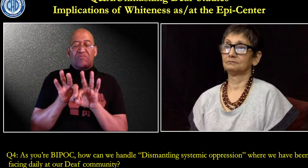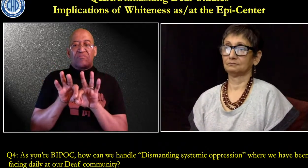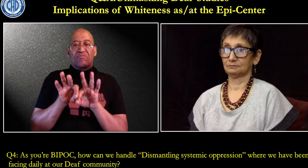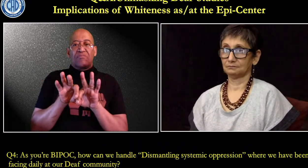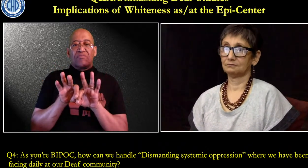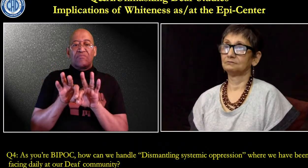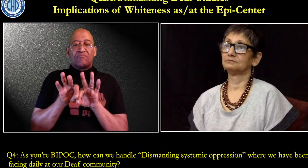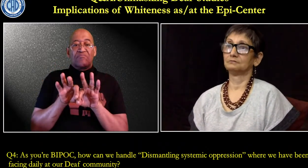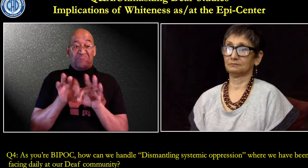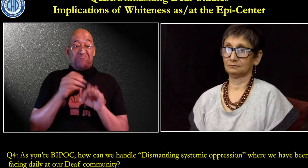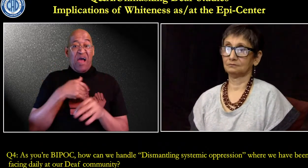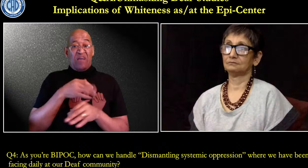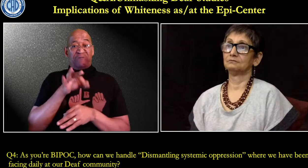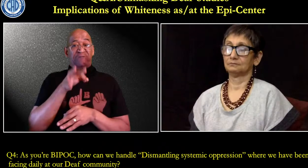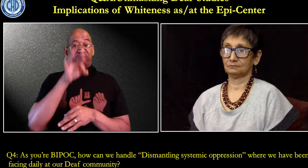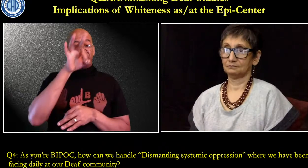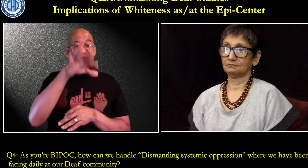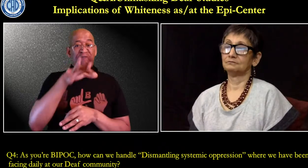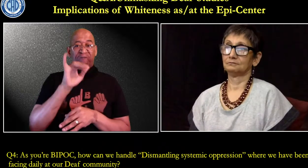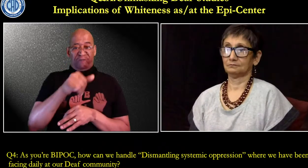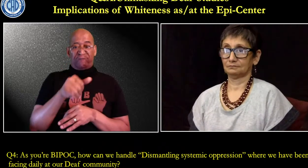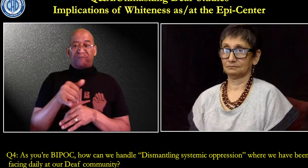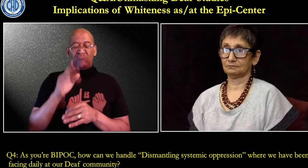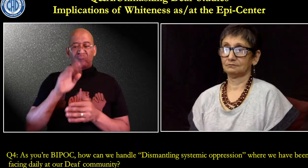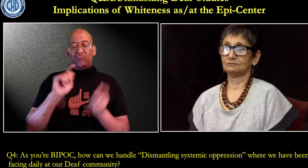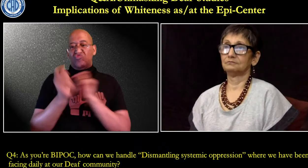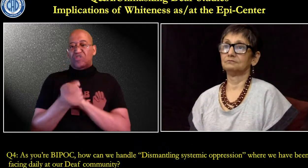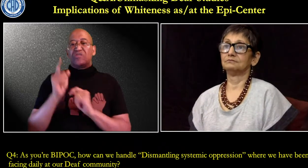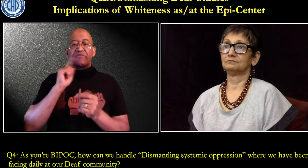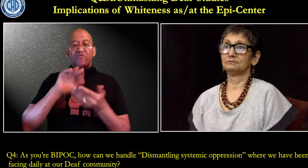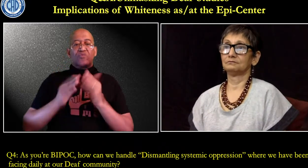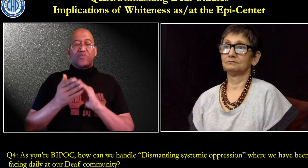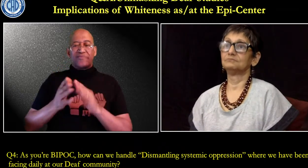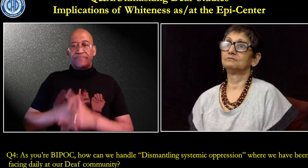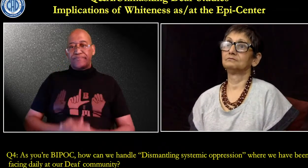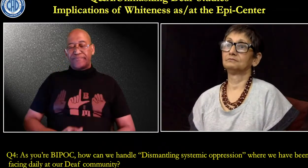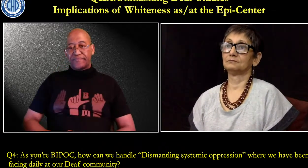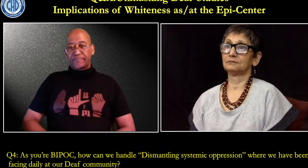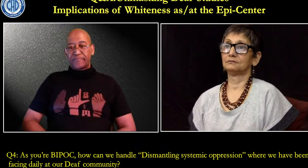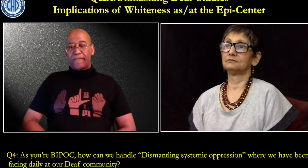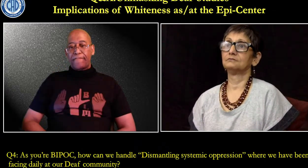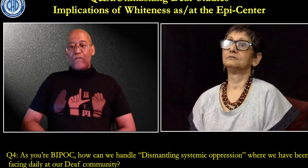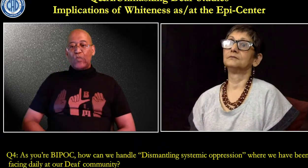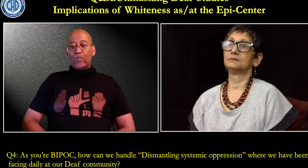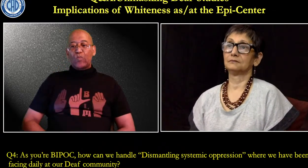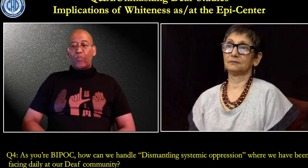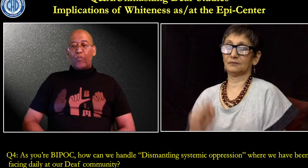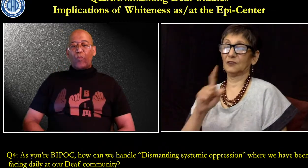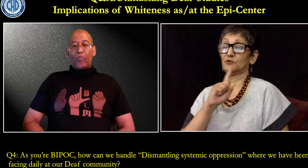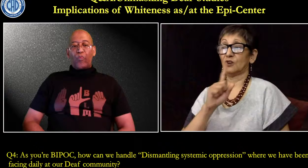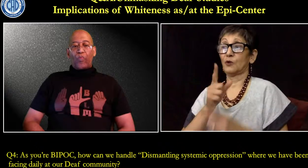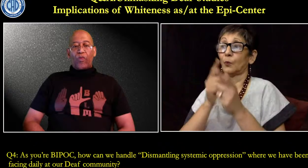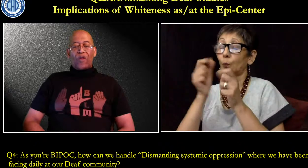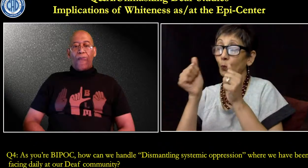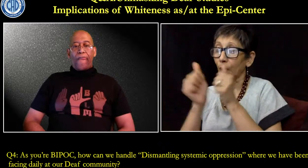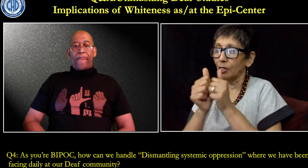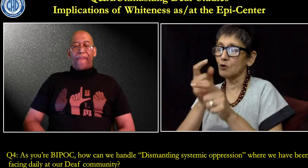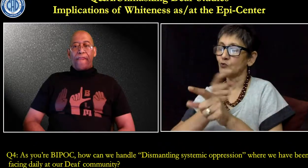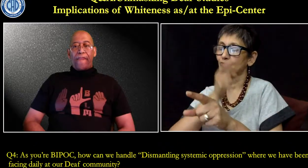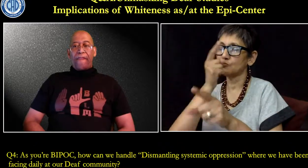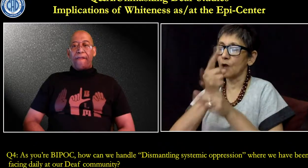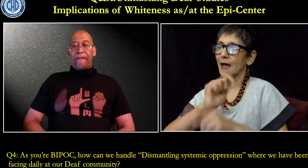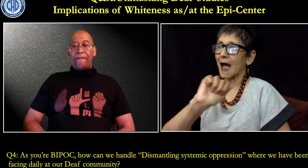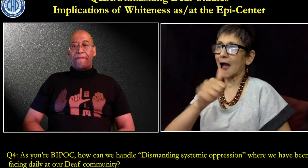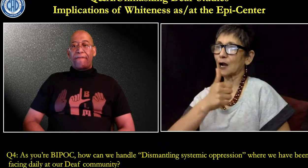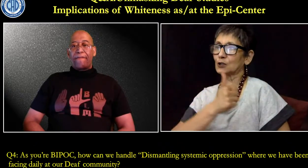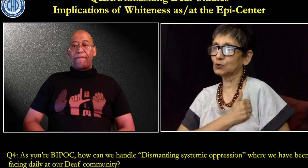those issues. That's most important. So that's my tip. That's my feedback for the community.